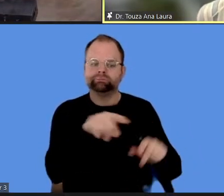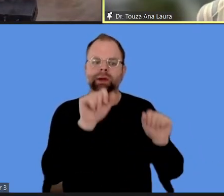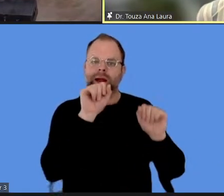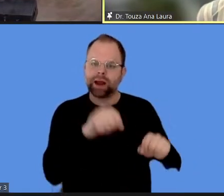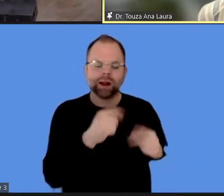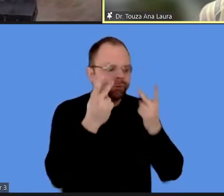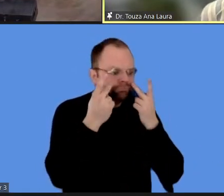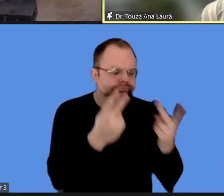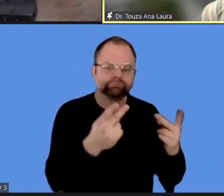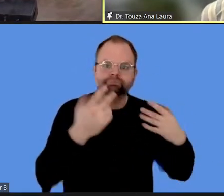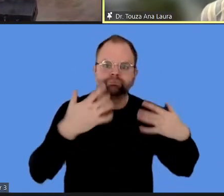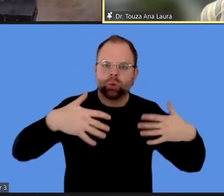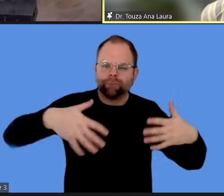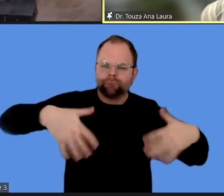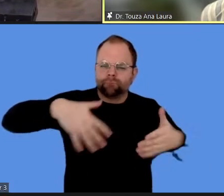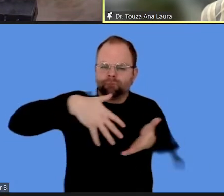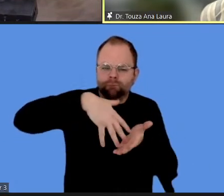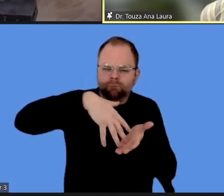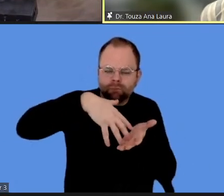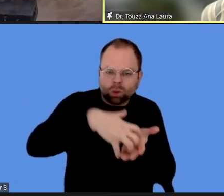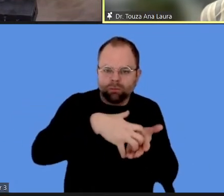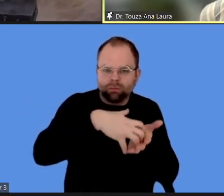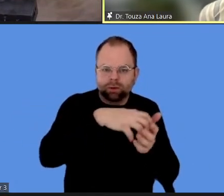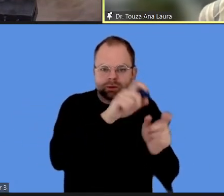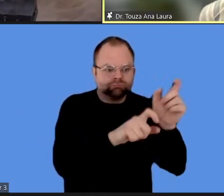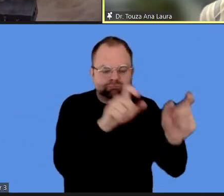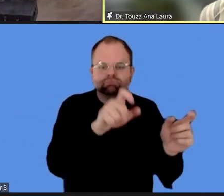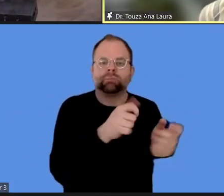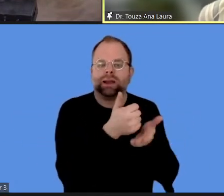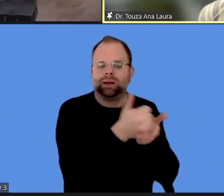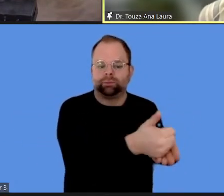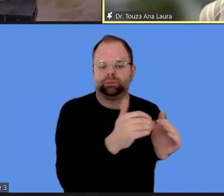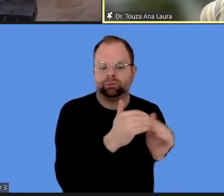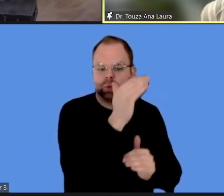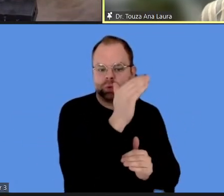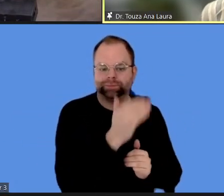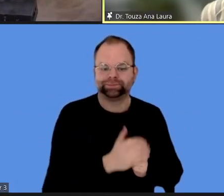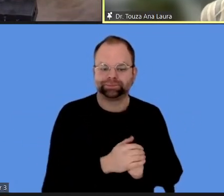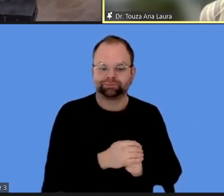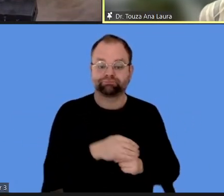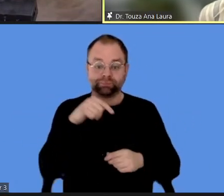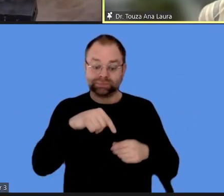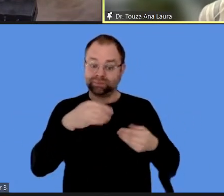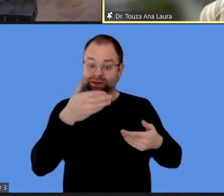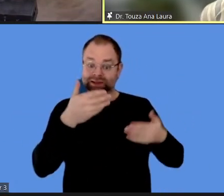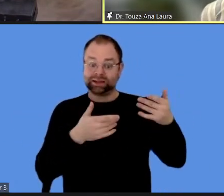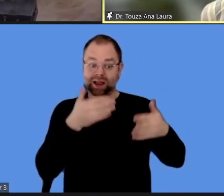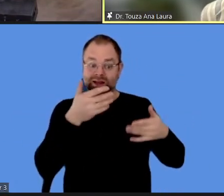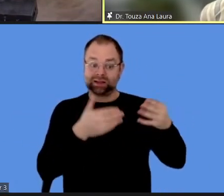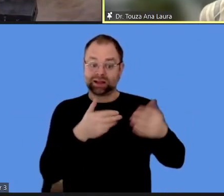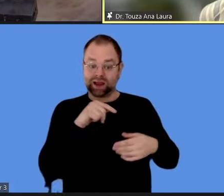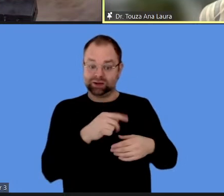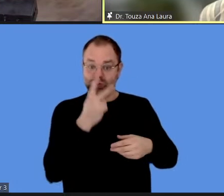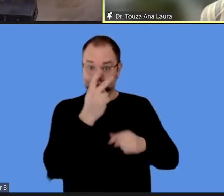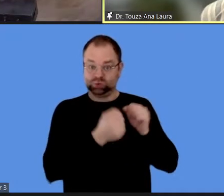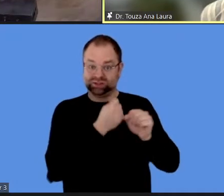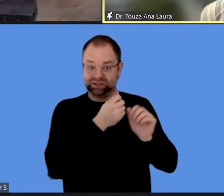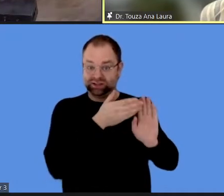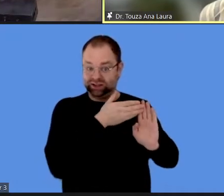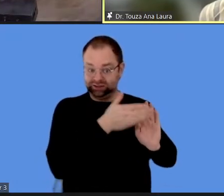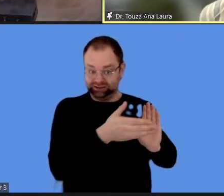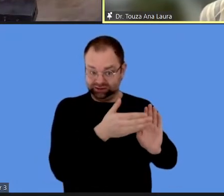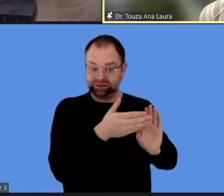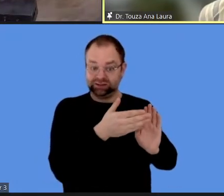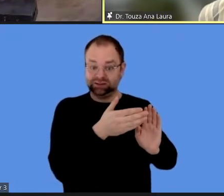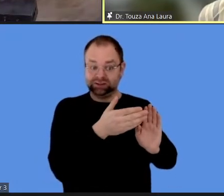us to prepare in emergency and long-term action plans and policies. Currently, we are working,